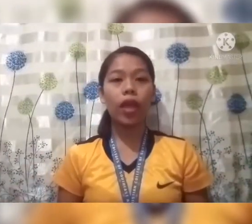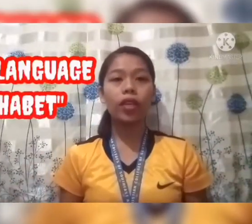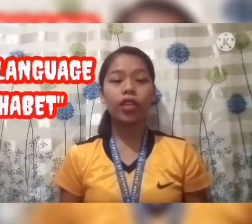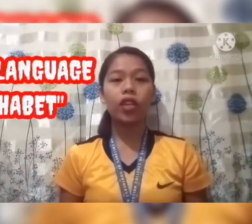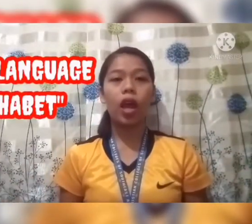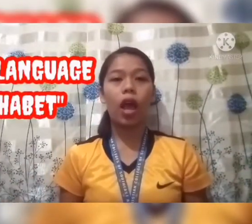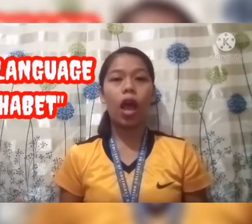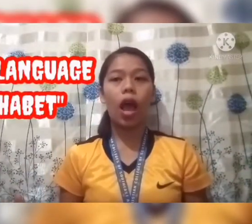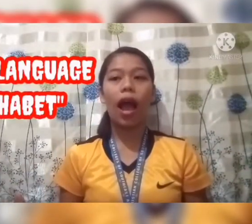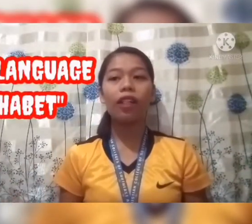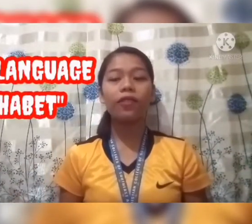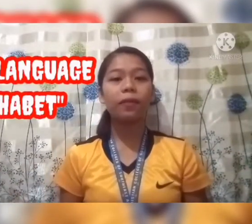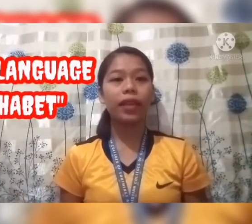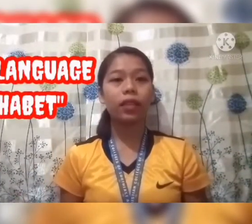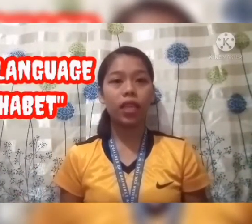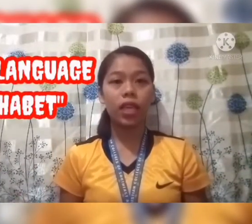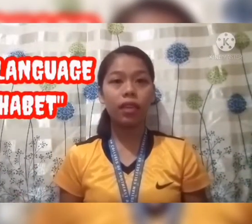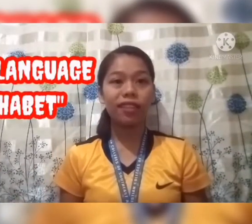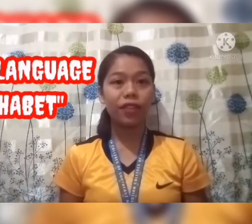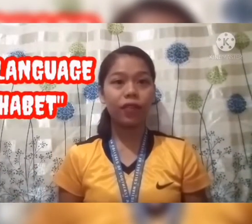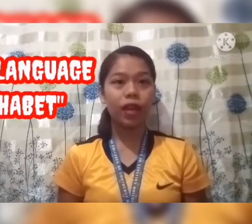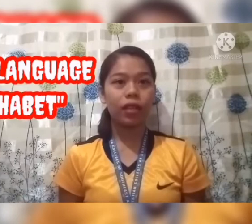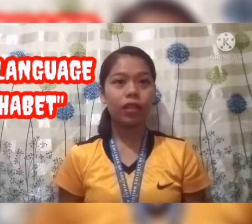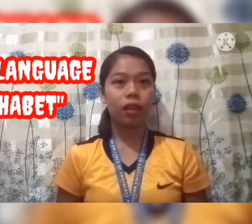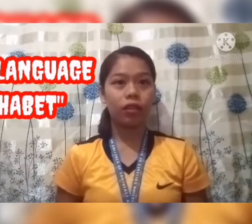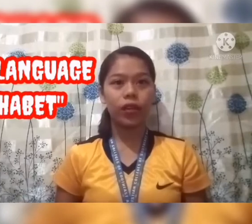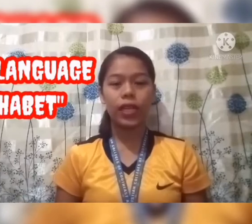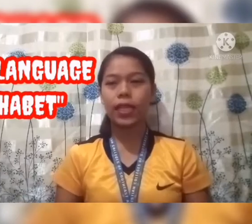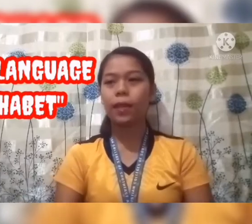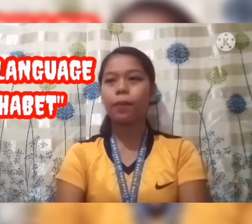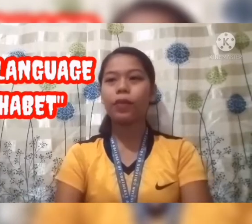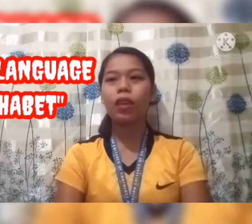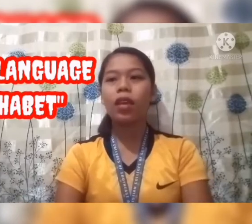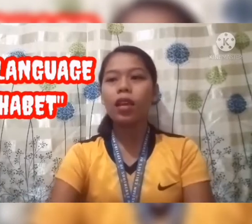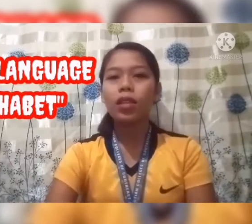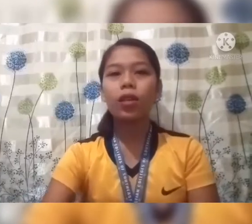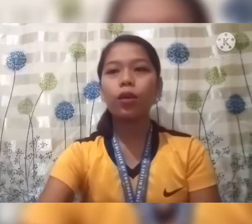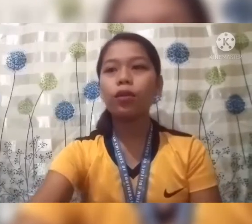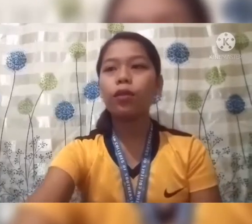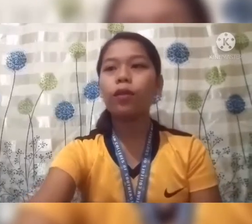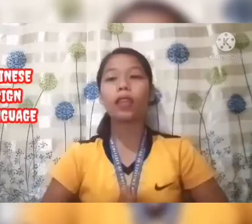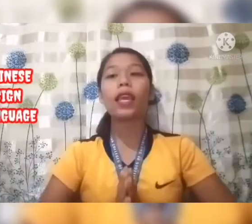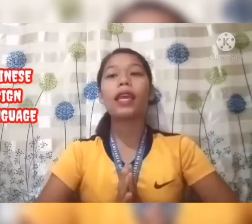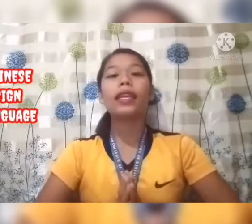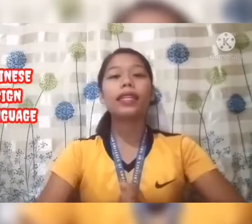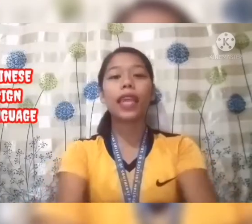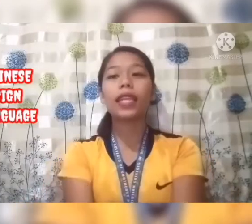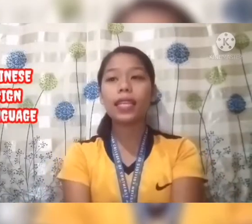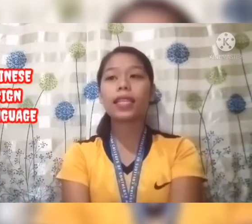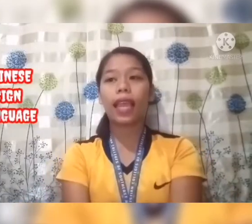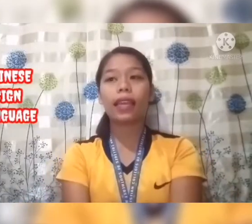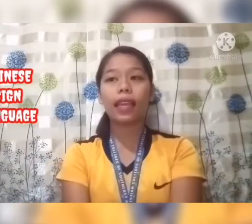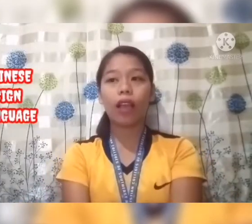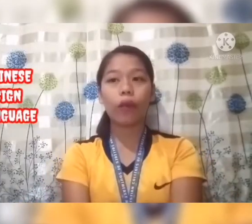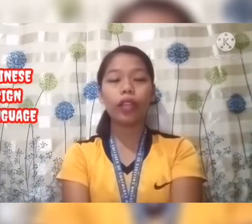language alphabet in different countries. So, Chinese Sign Language